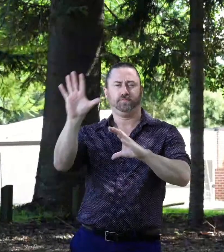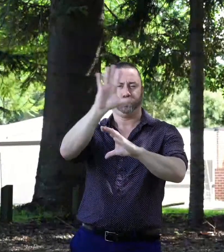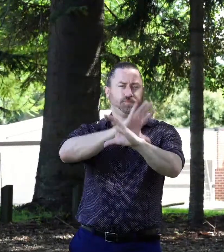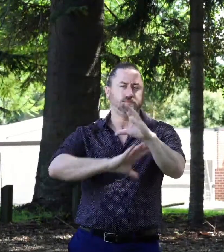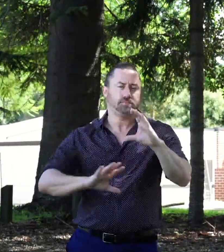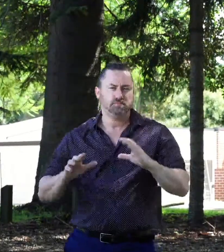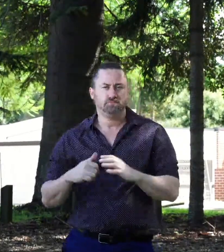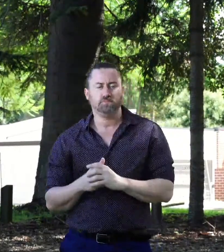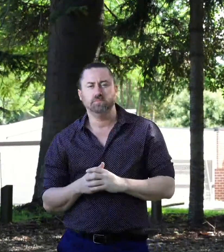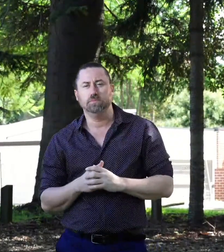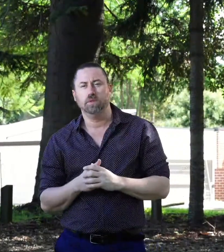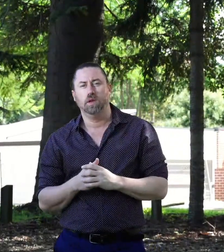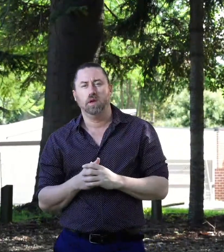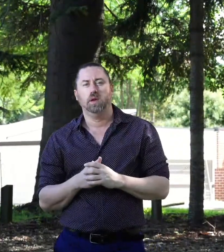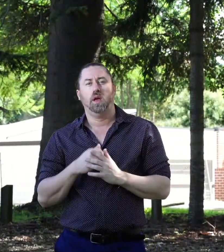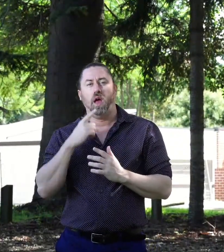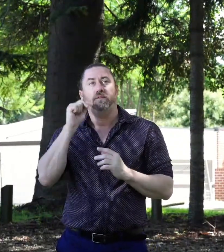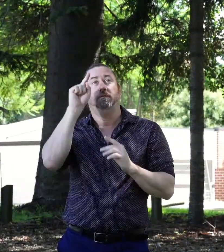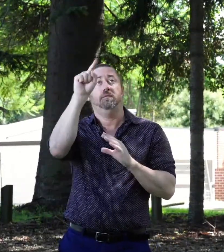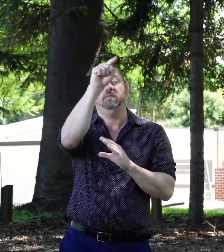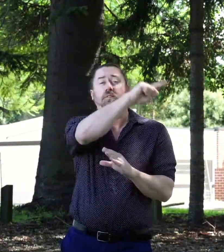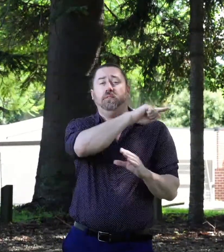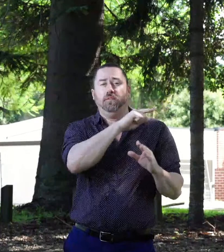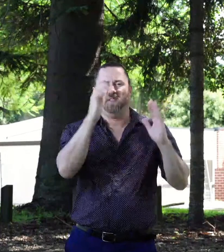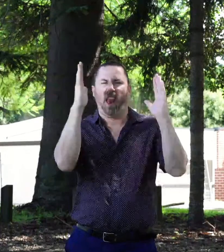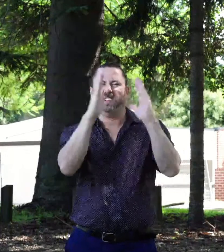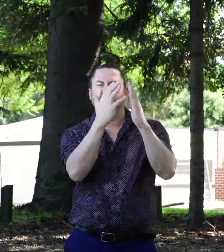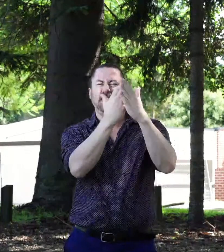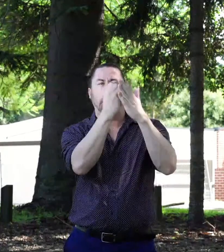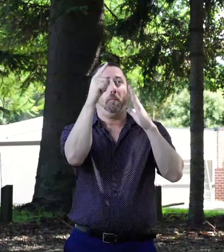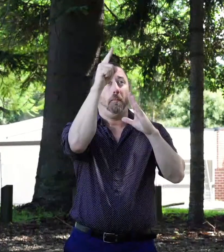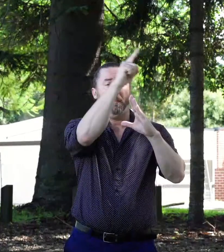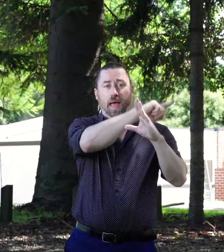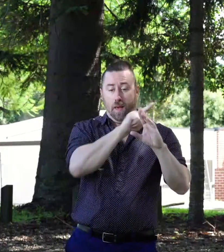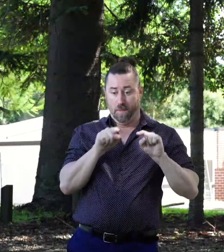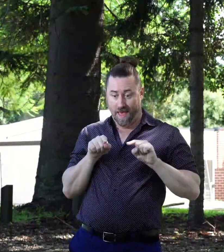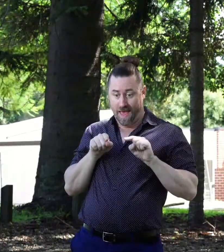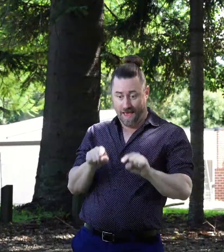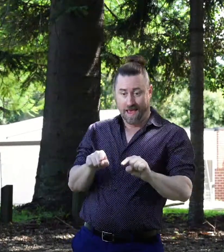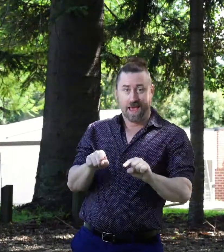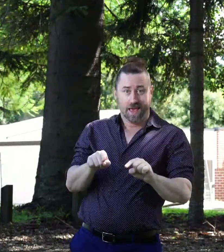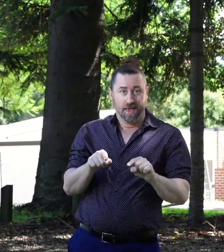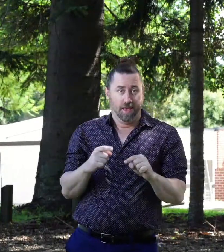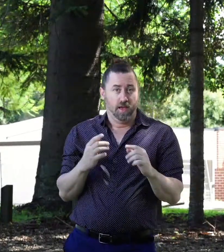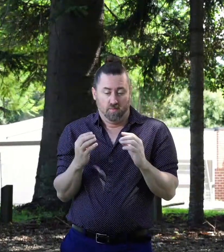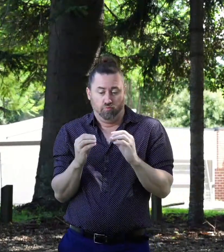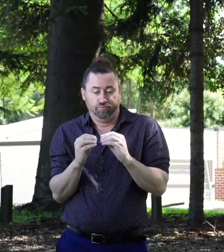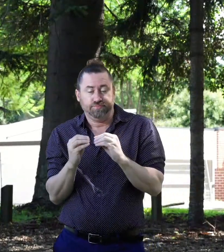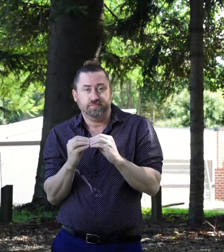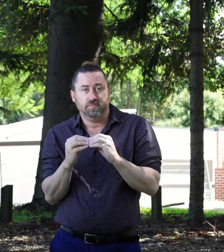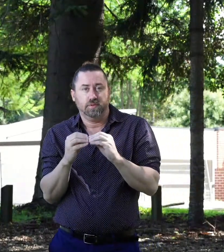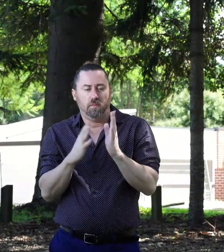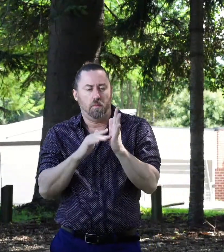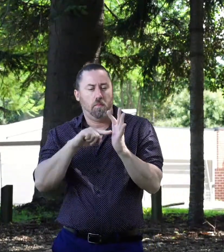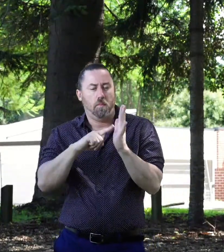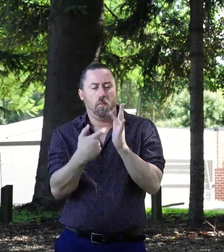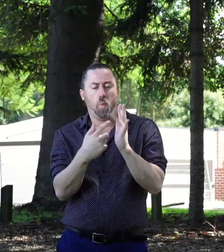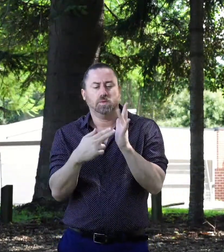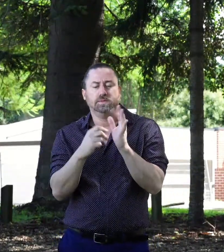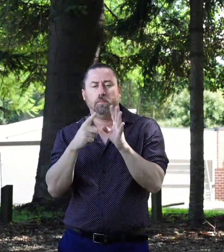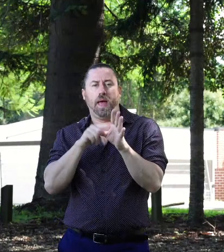seen probably a decrease elsewhere in the state, but where we need it most, which is here in southeast Queensland,